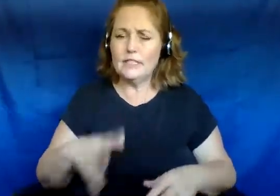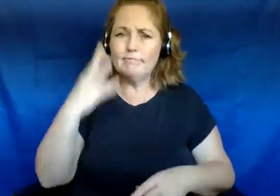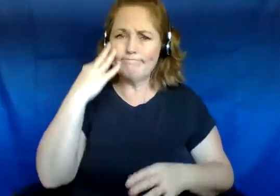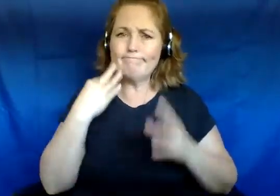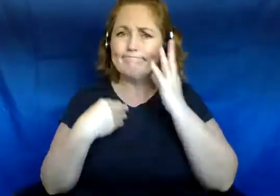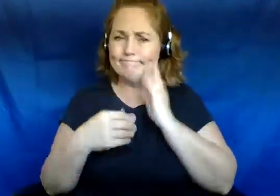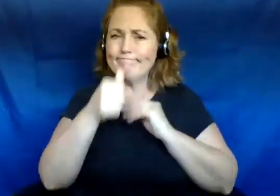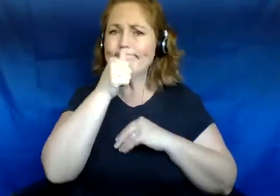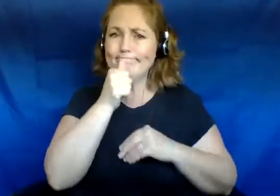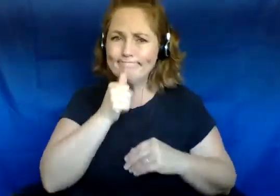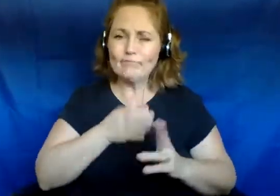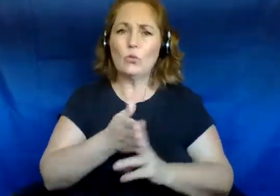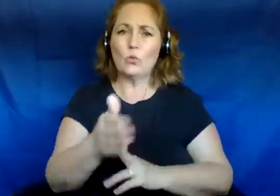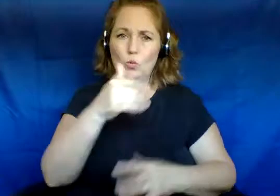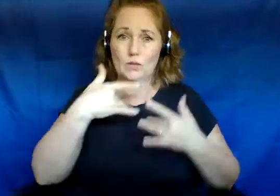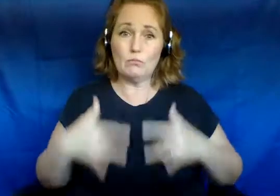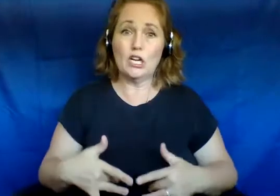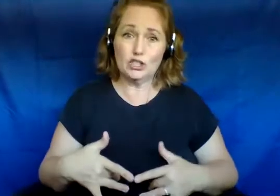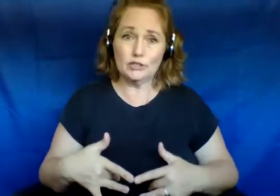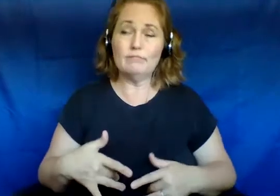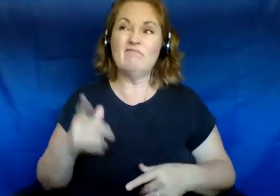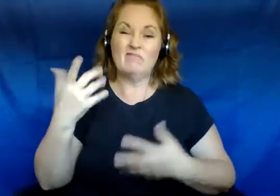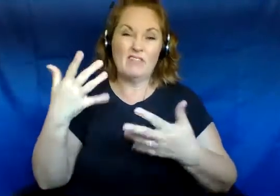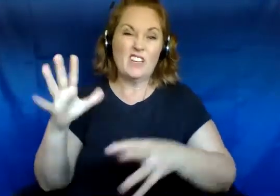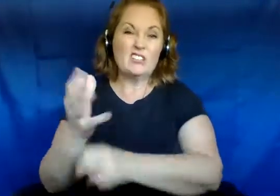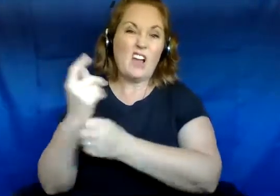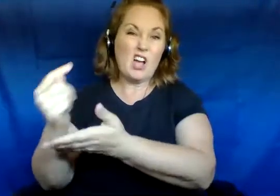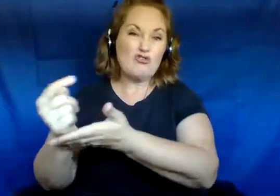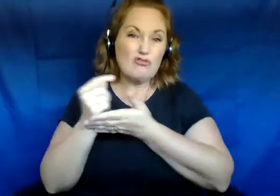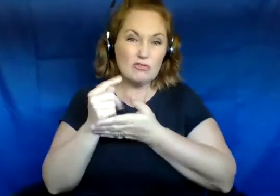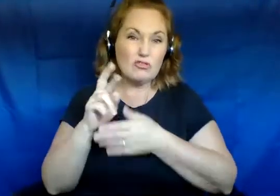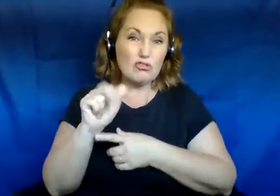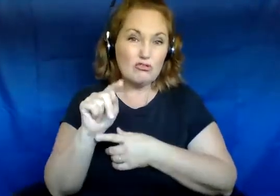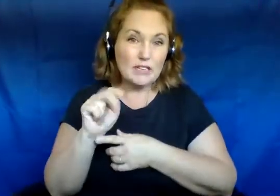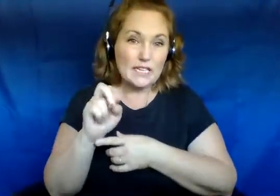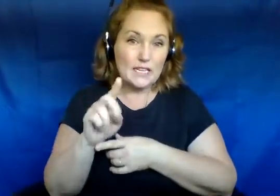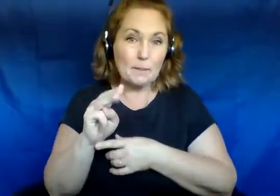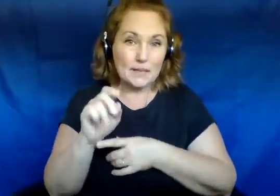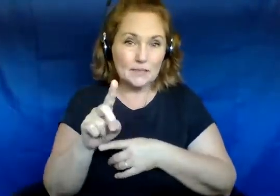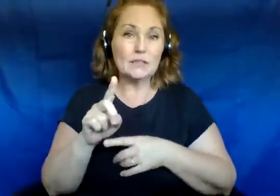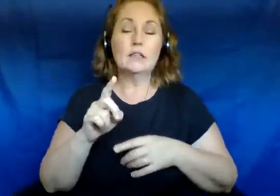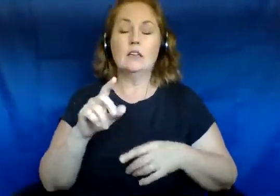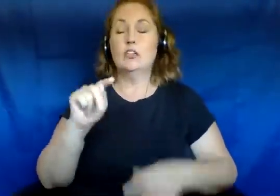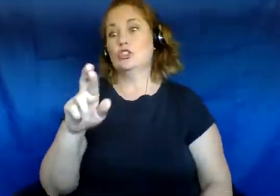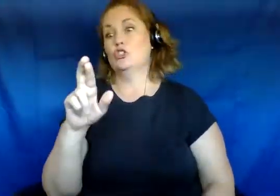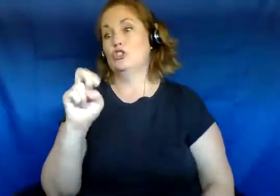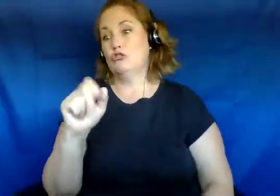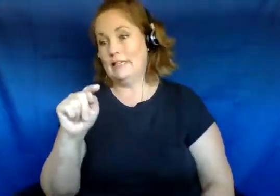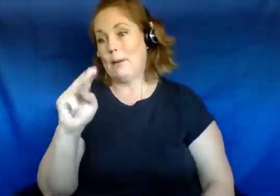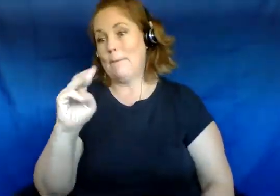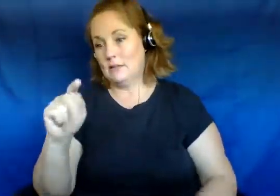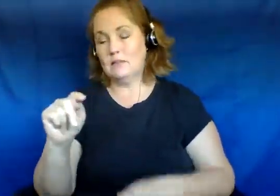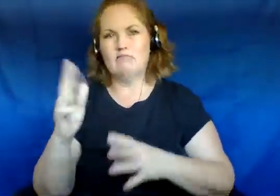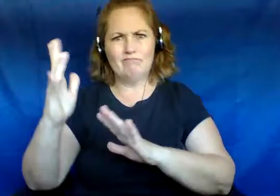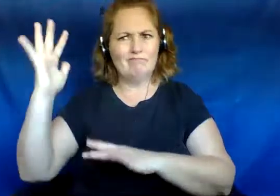depression. And I am a person who has been treated for depression way back when I was